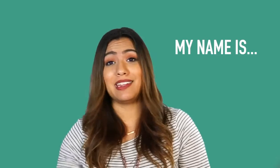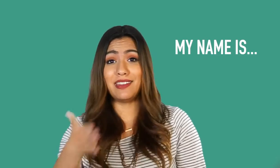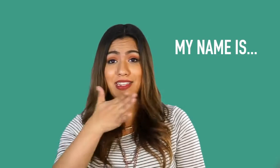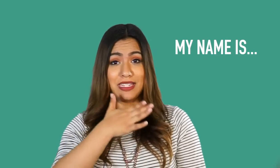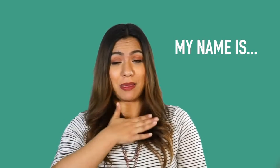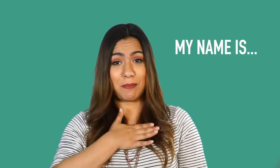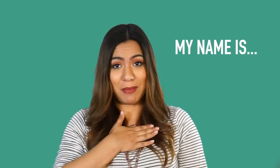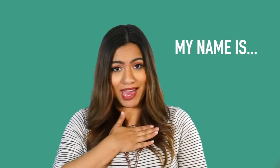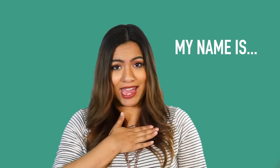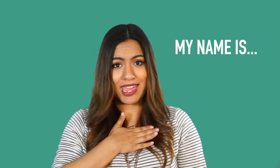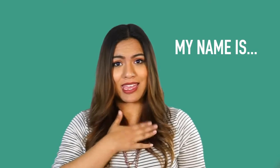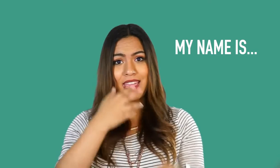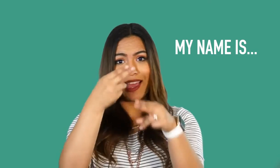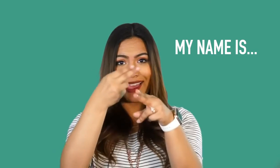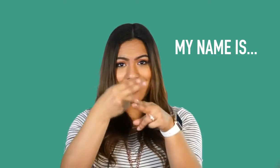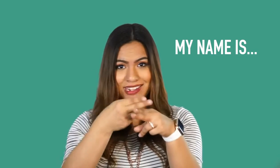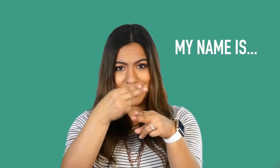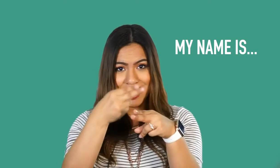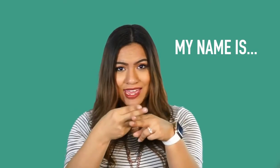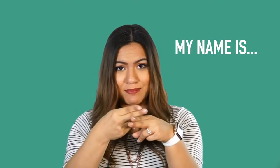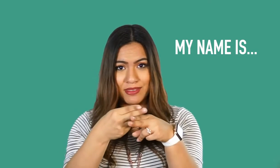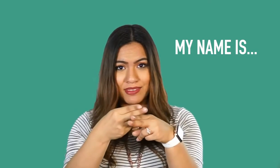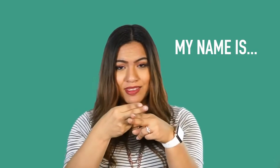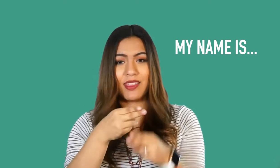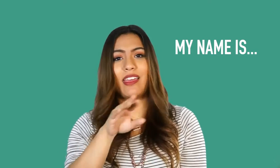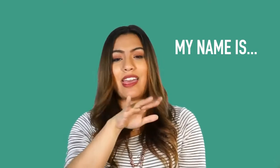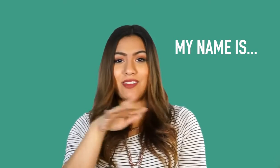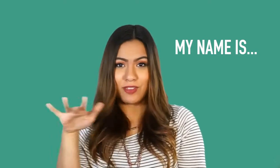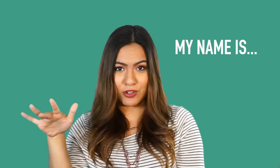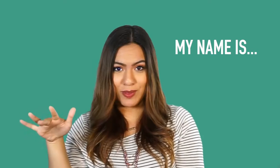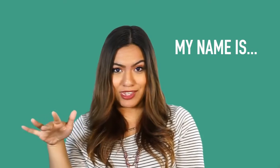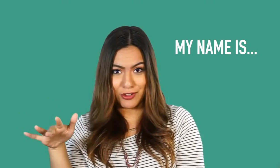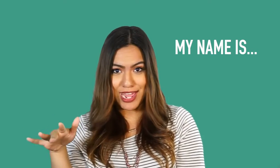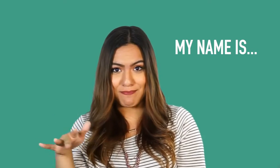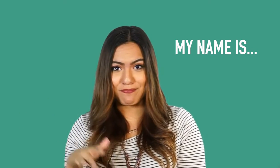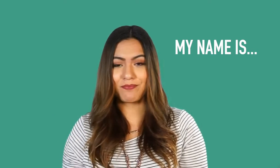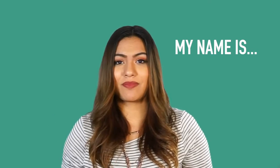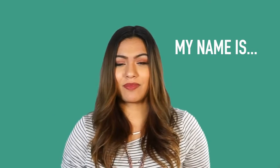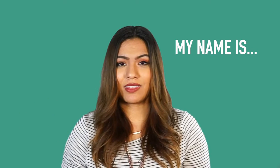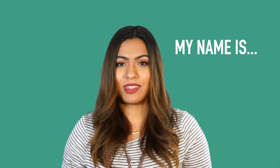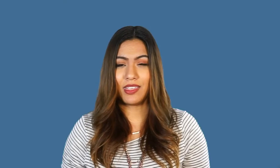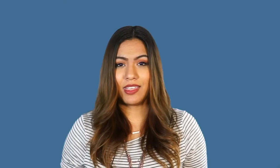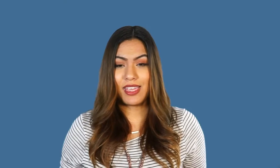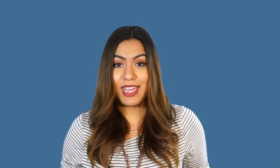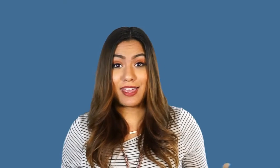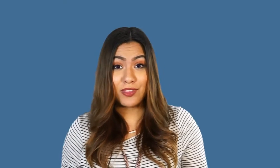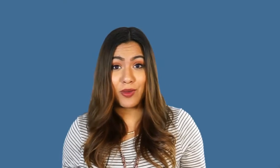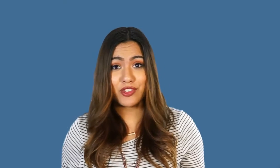again, is my name, and then finger spelling your name. If the